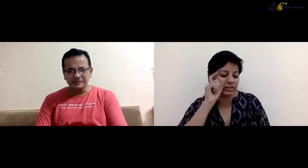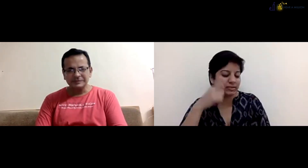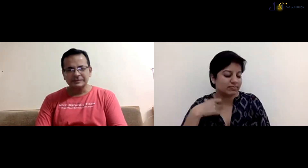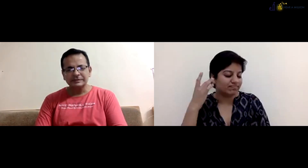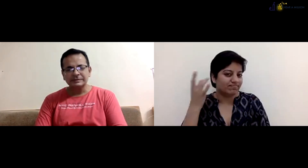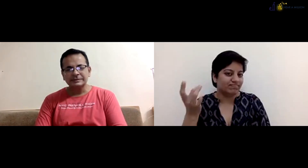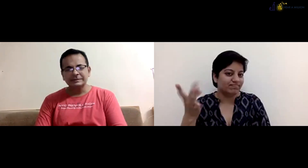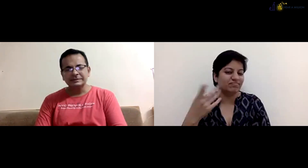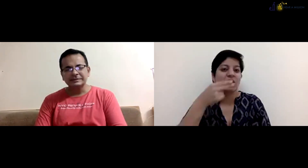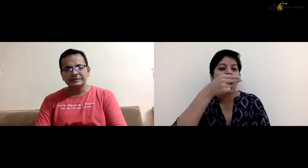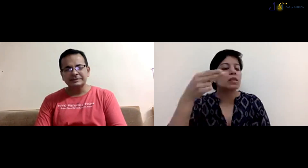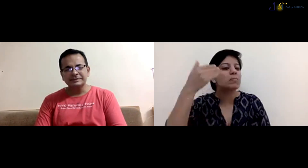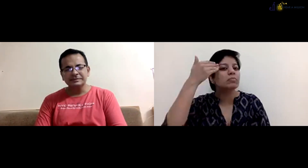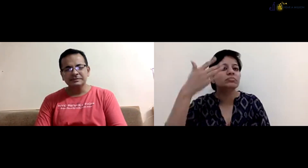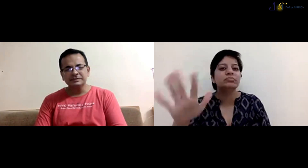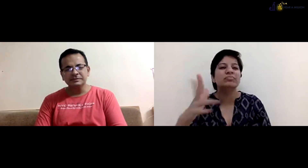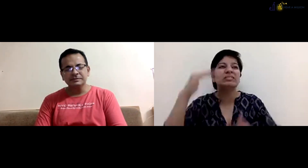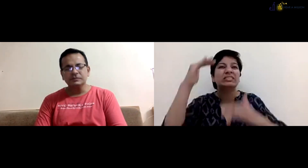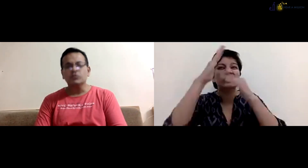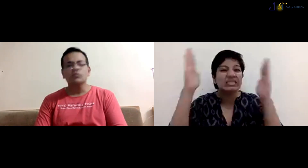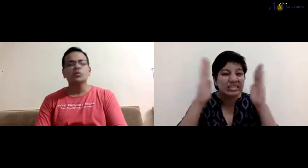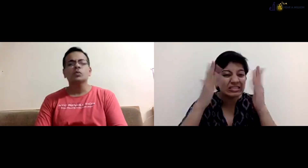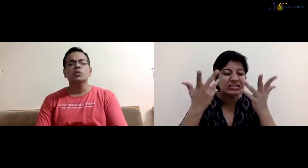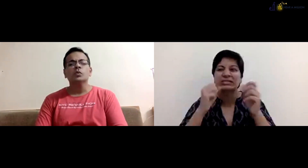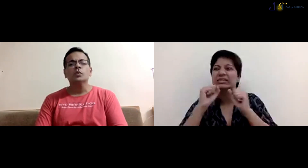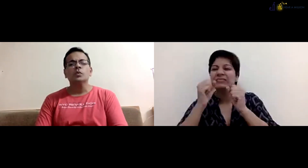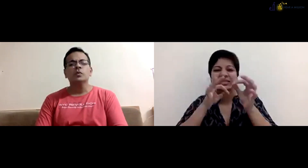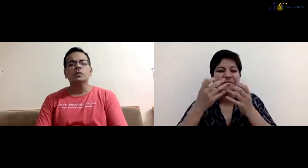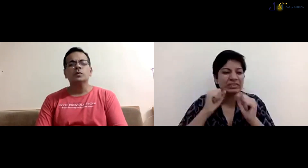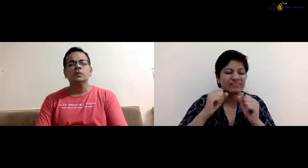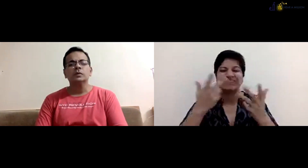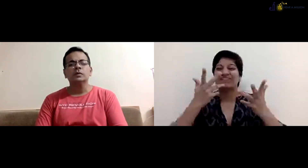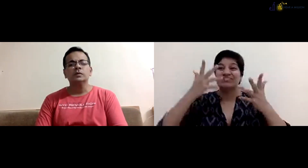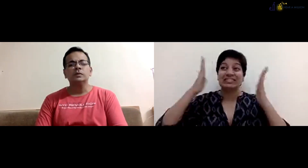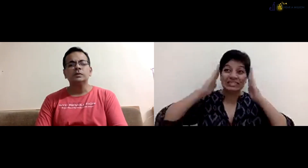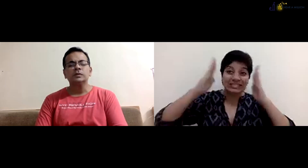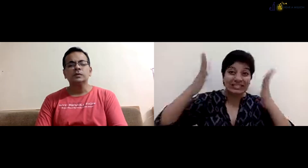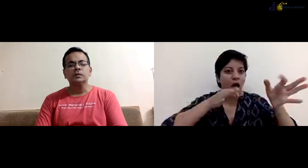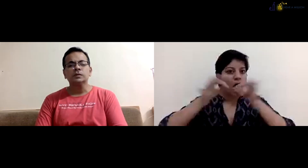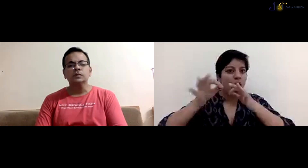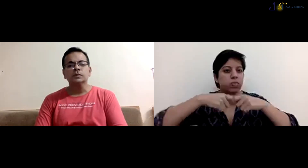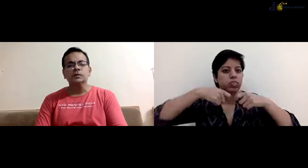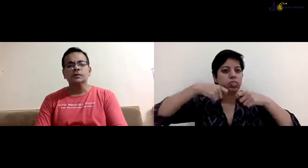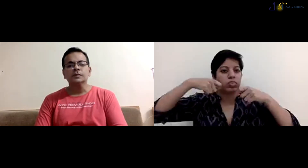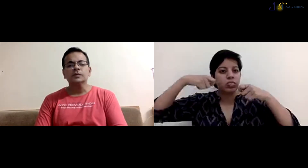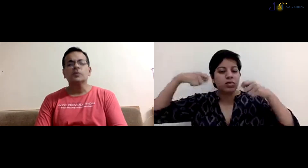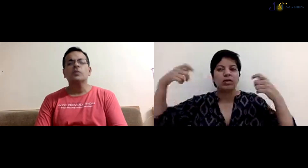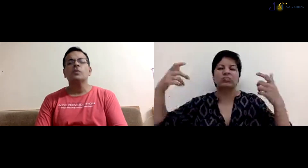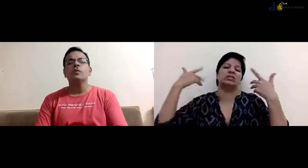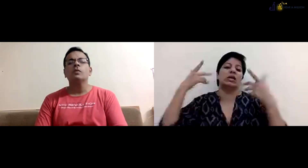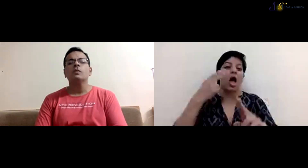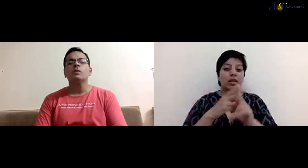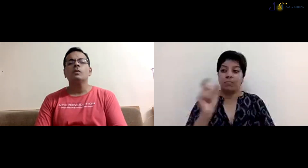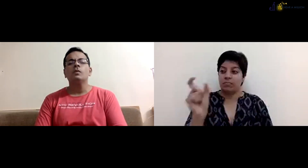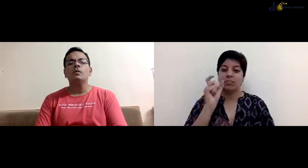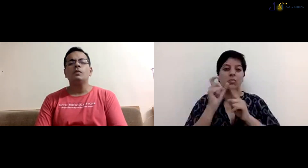Yeah, a lot of people would tell me that you have the Usher syndrome. They couldn't tell all the